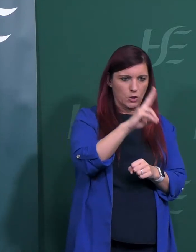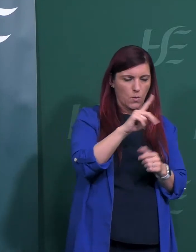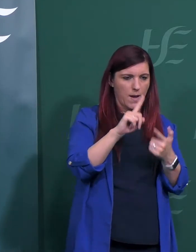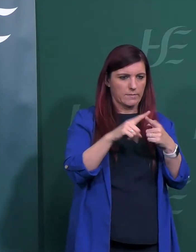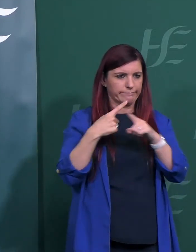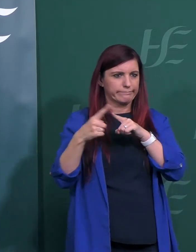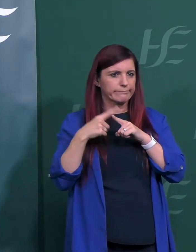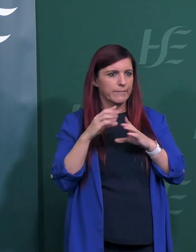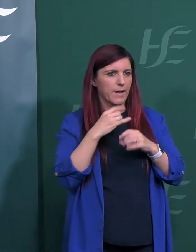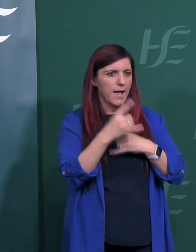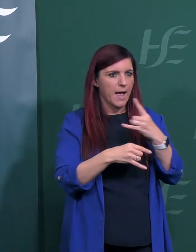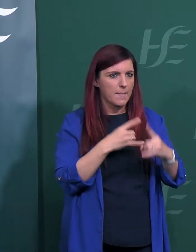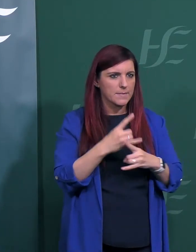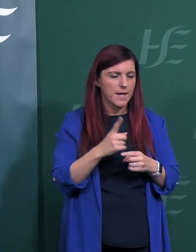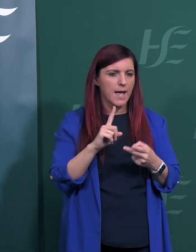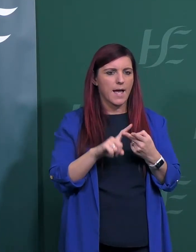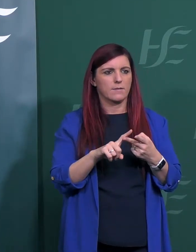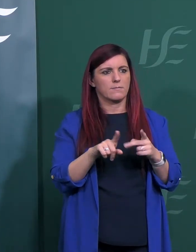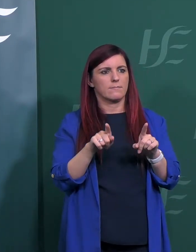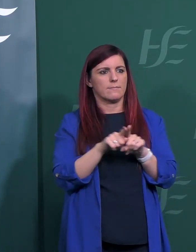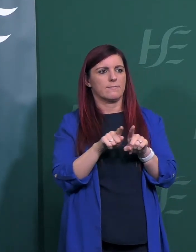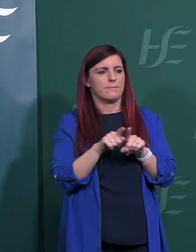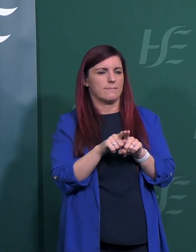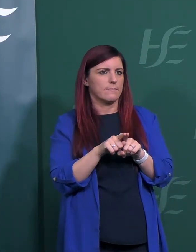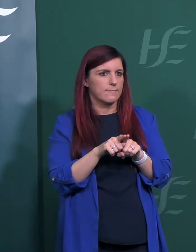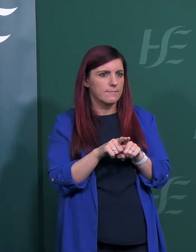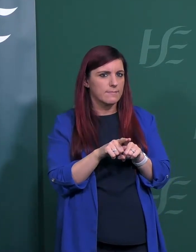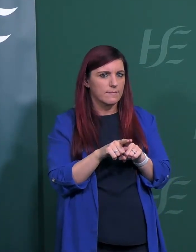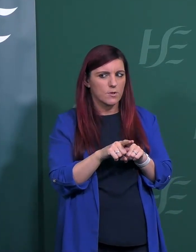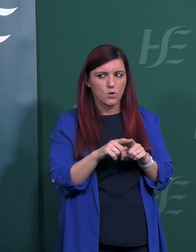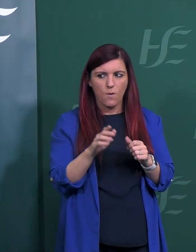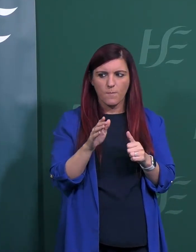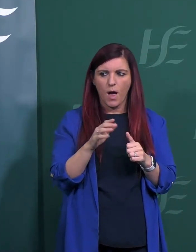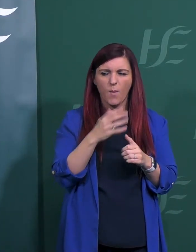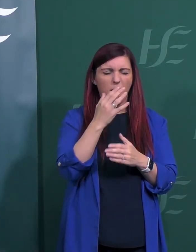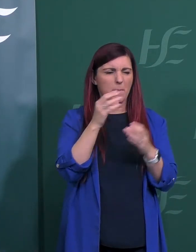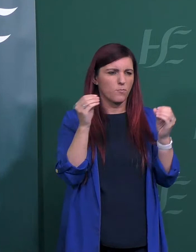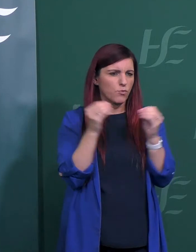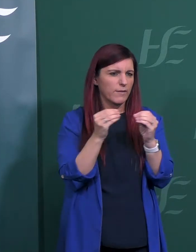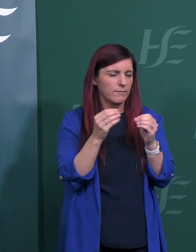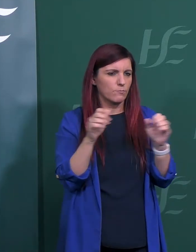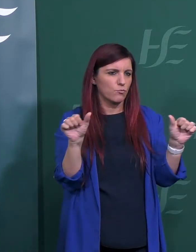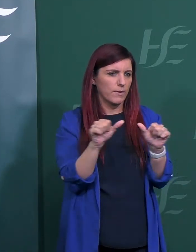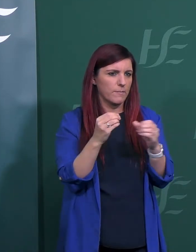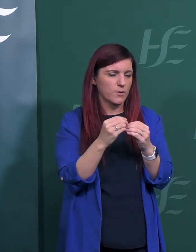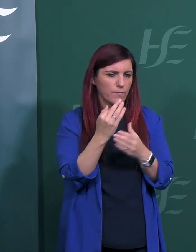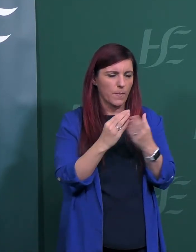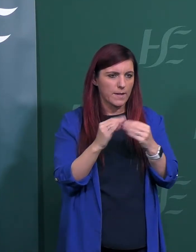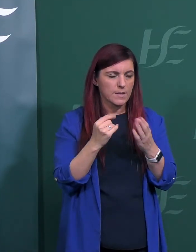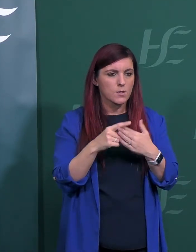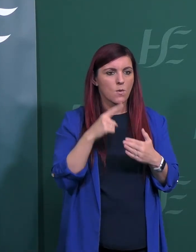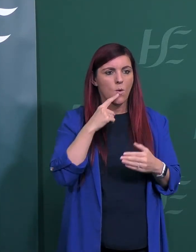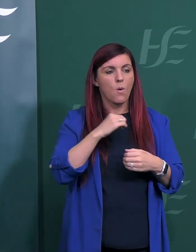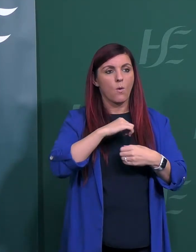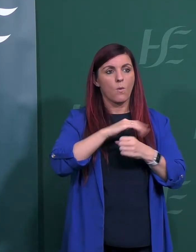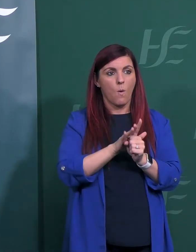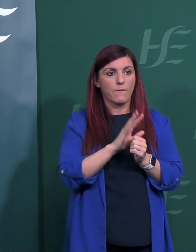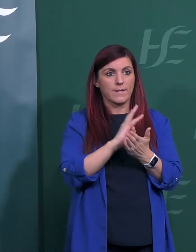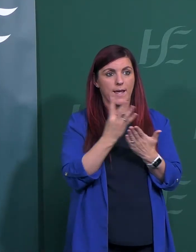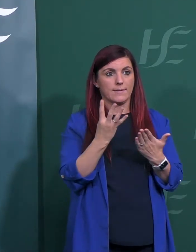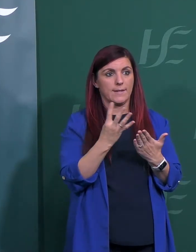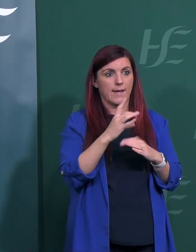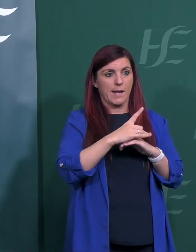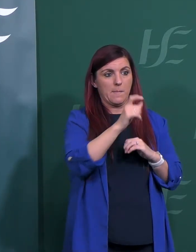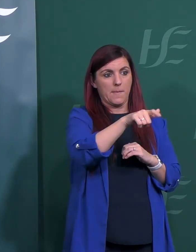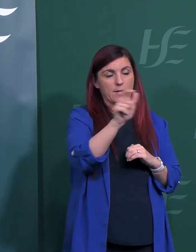wanted to touch on two very brief points on it that I took out. First of all, COVID-19 patients occupied 22% of